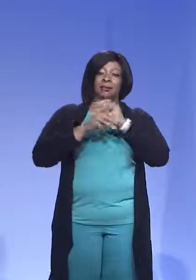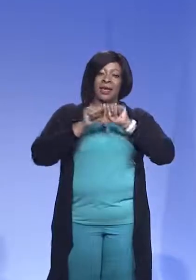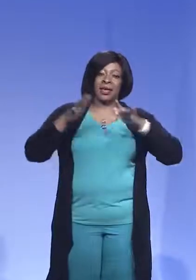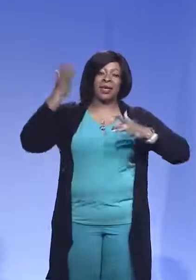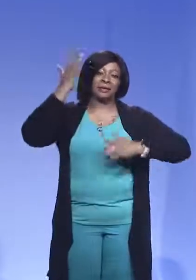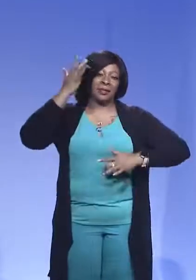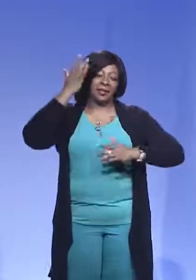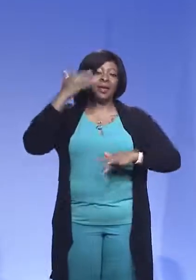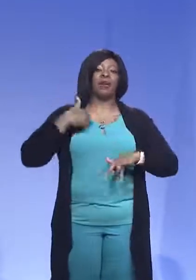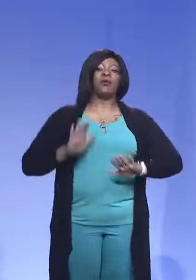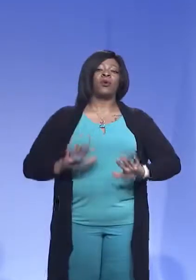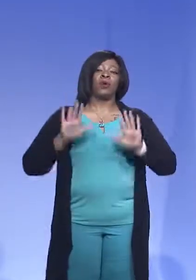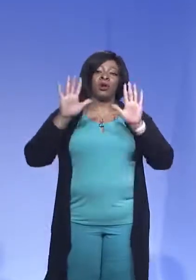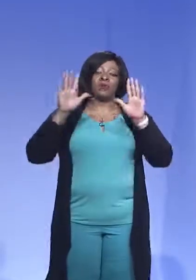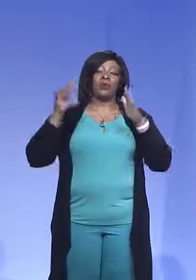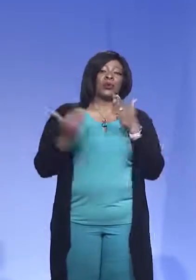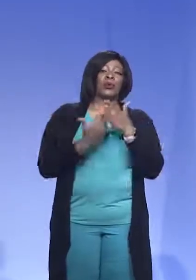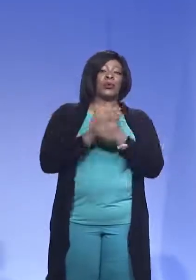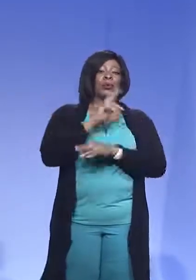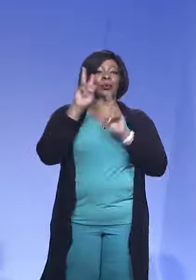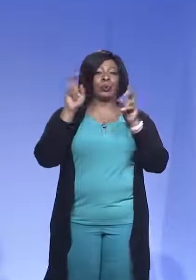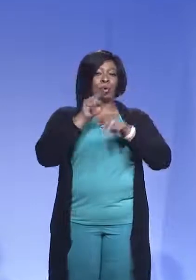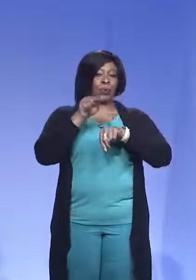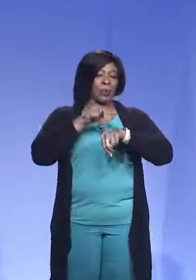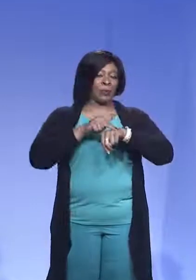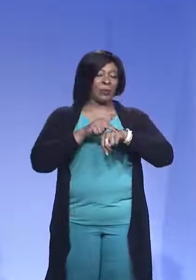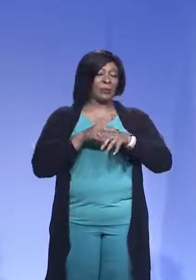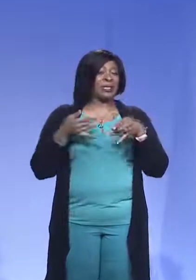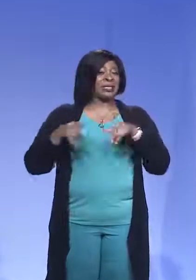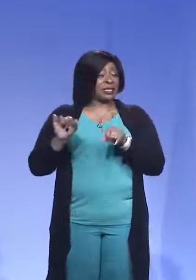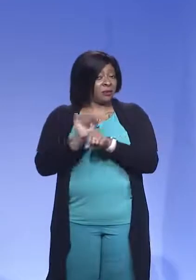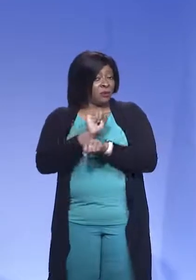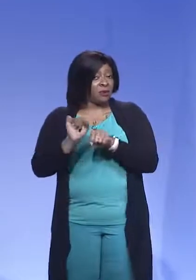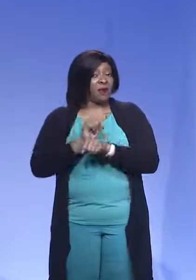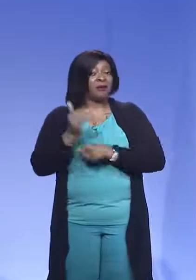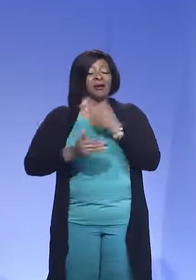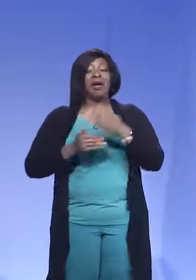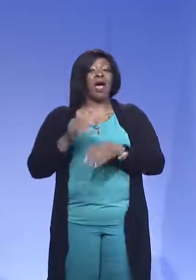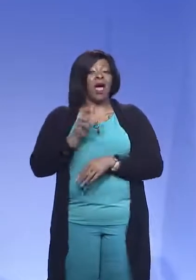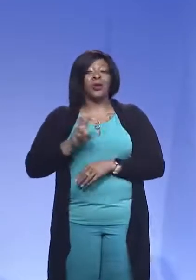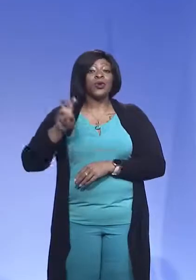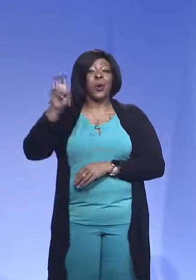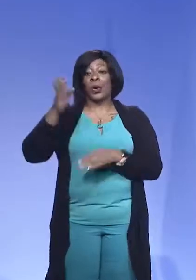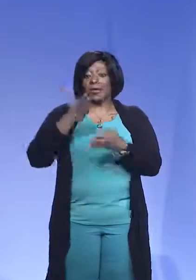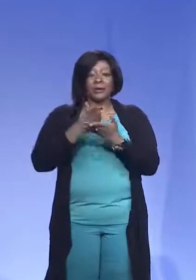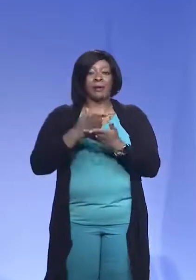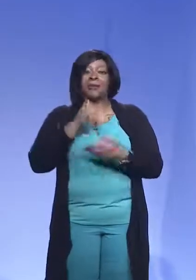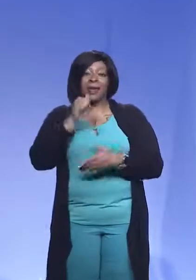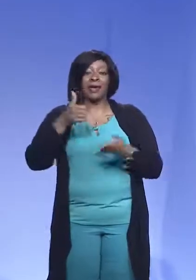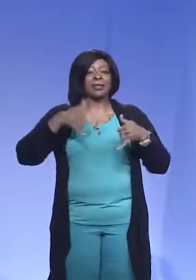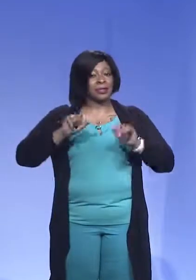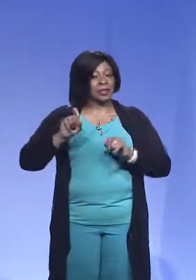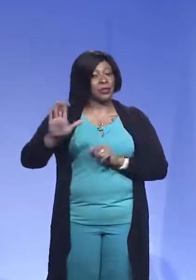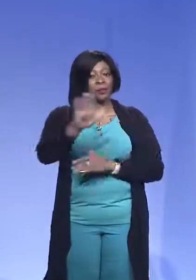a wonderful new normal. Now, there's still work to do, and our journey isn't over. We still need your help.